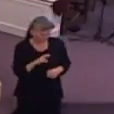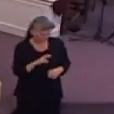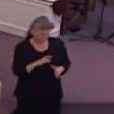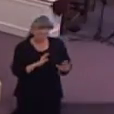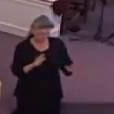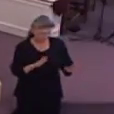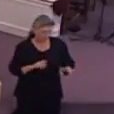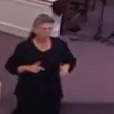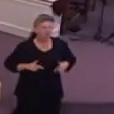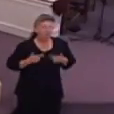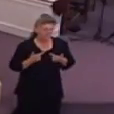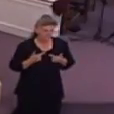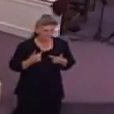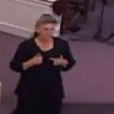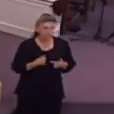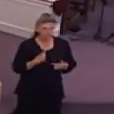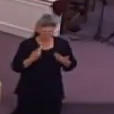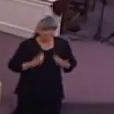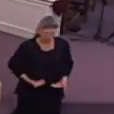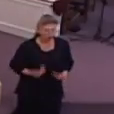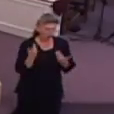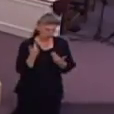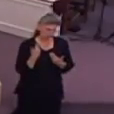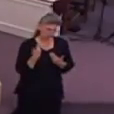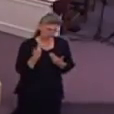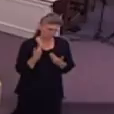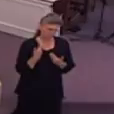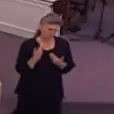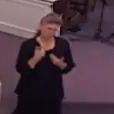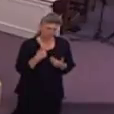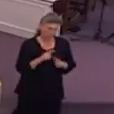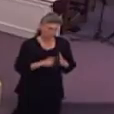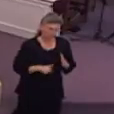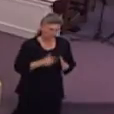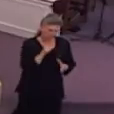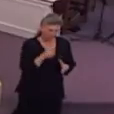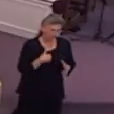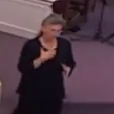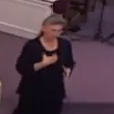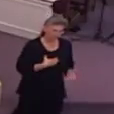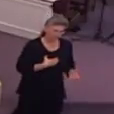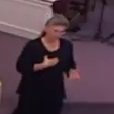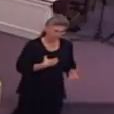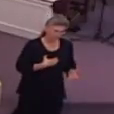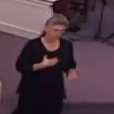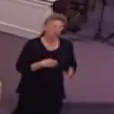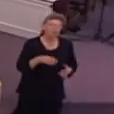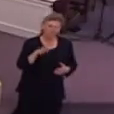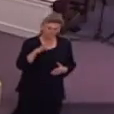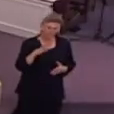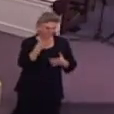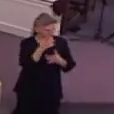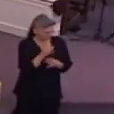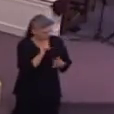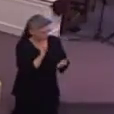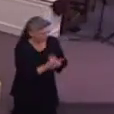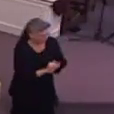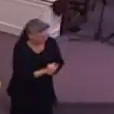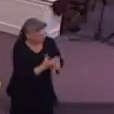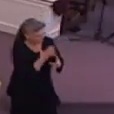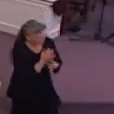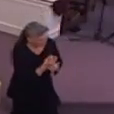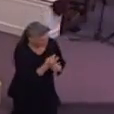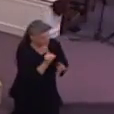Life is the way we are. And that's really what God's interested in. He's interested